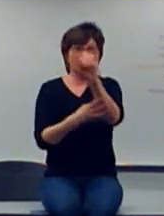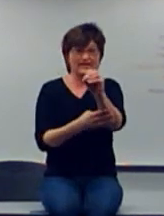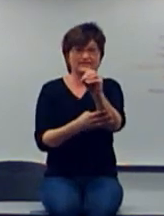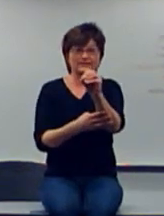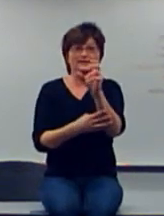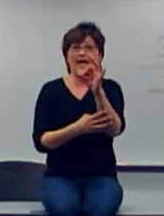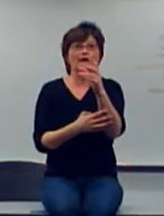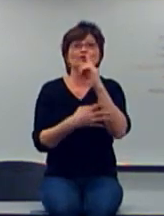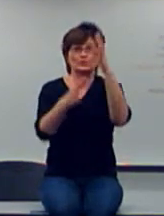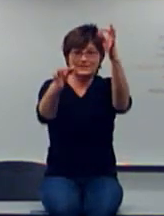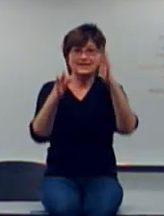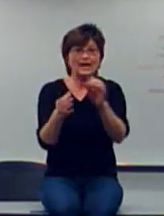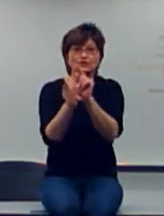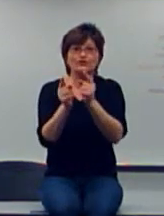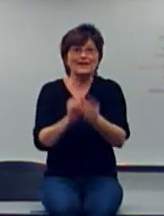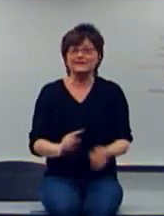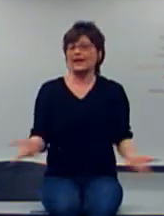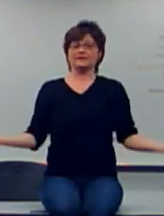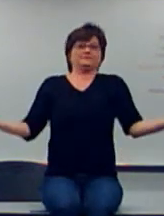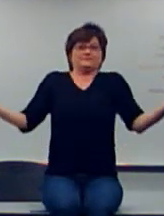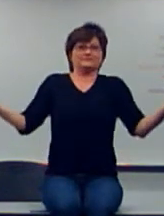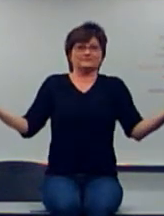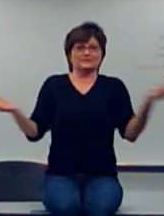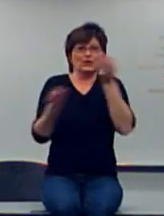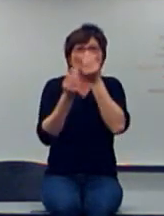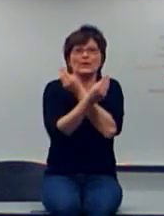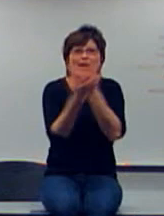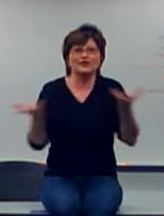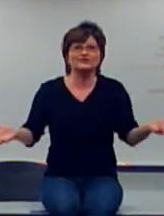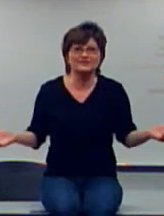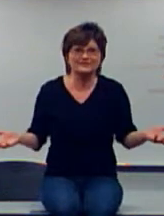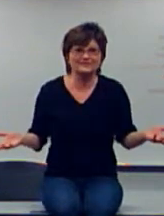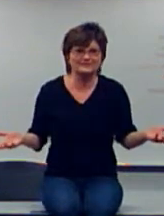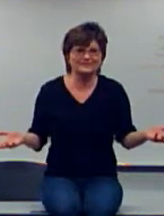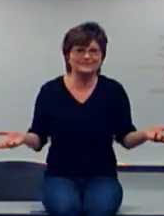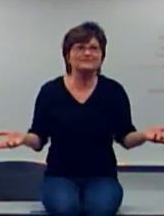But if you catch all 50, then you can decide translation.